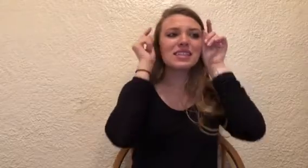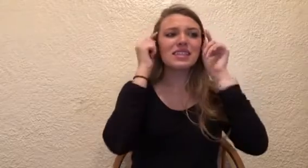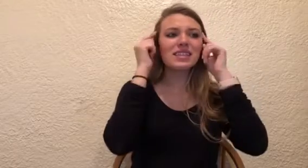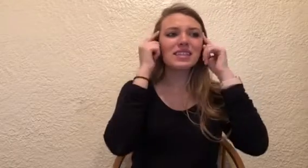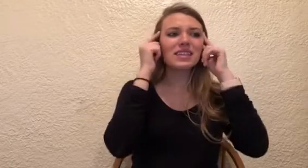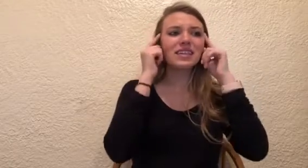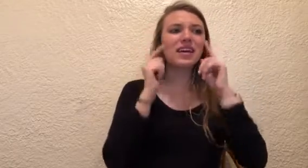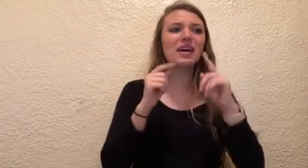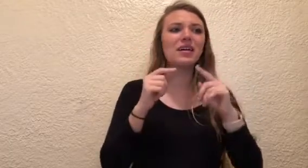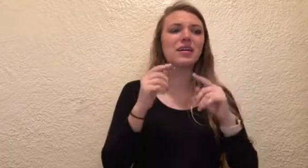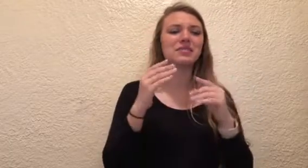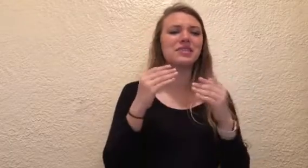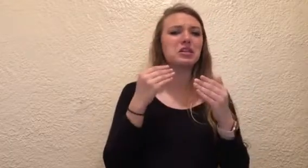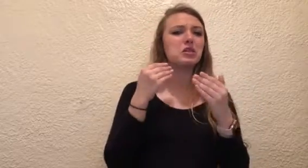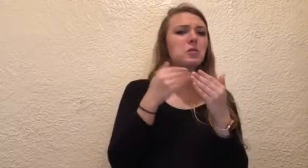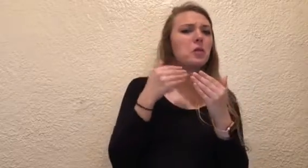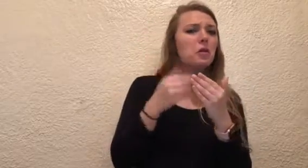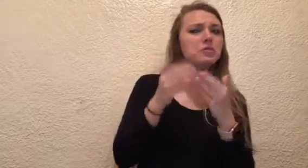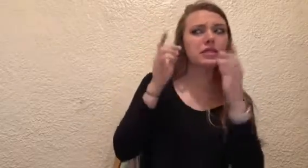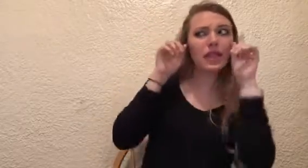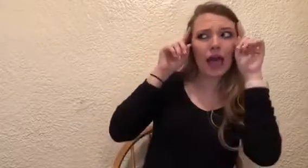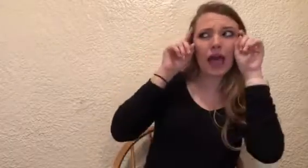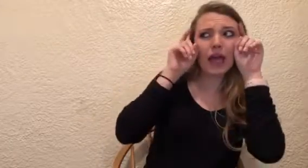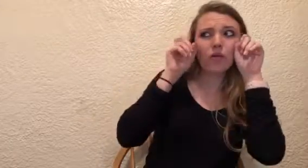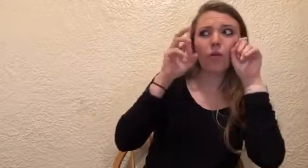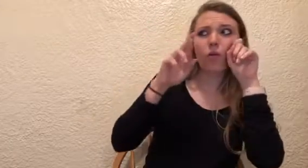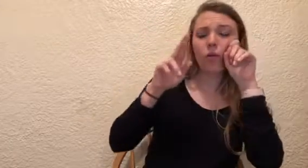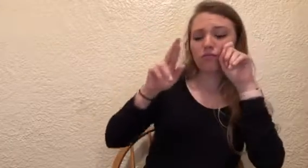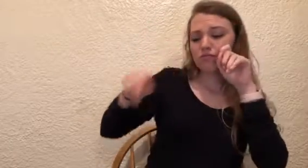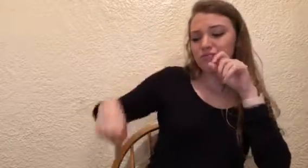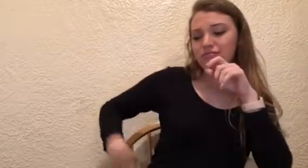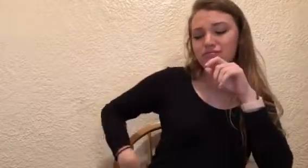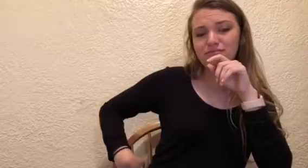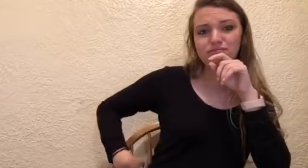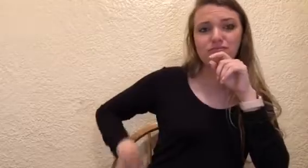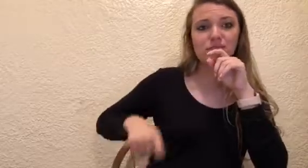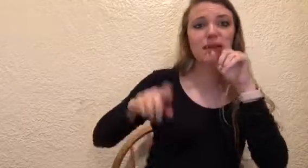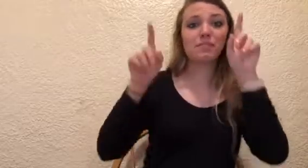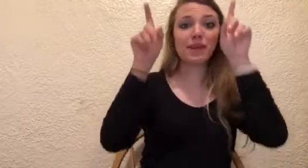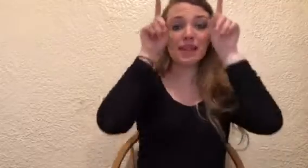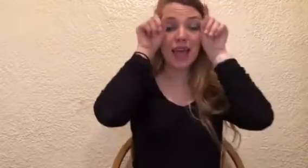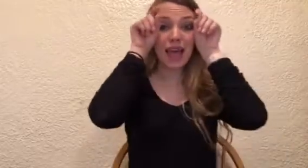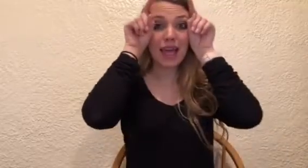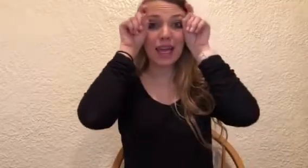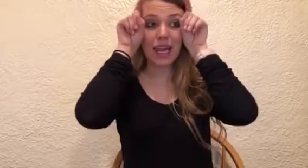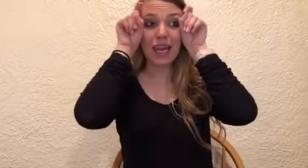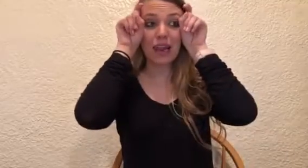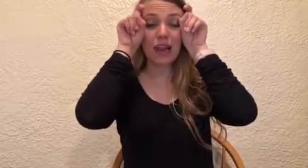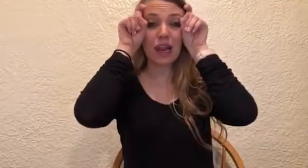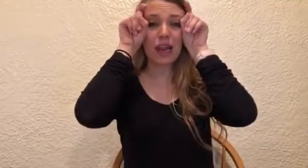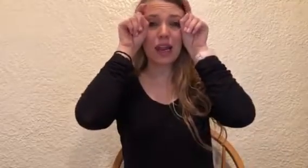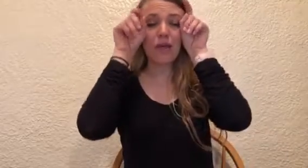Is it by the head or is it on the other end? It's by the head. It's by the head? Okay.